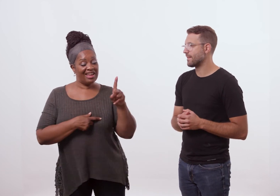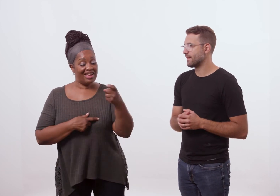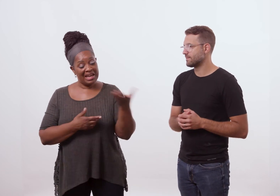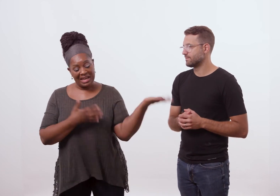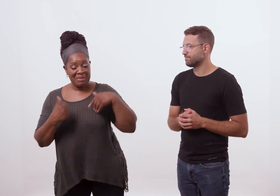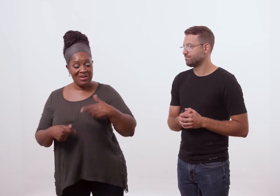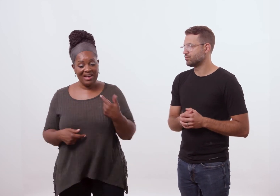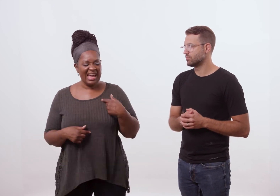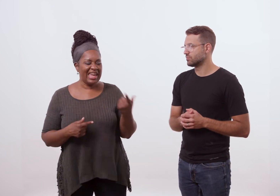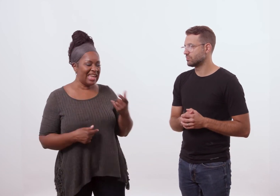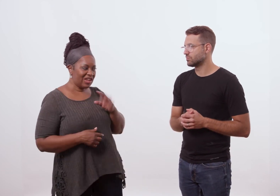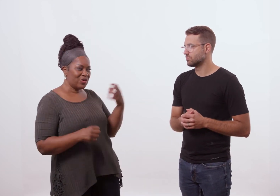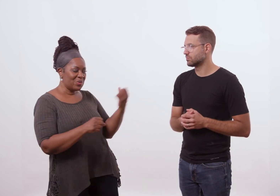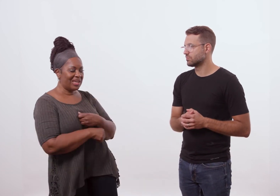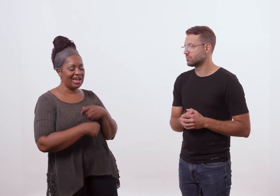ears all day.